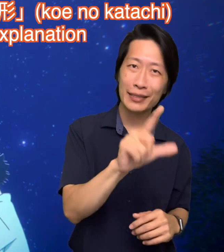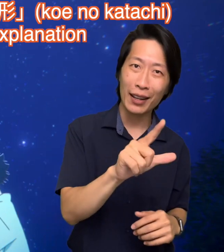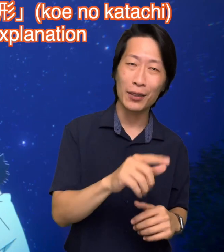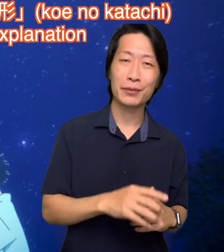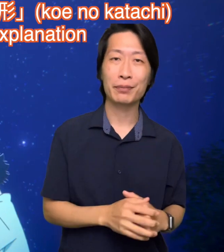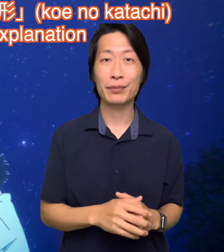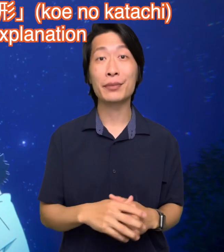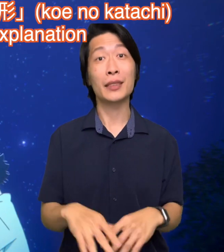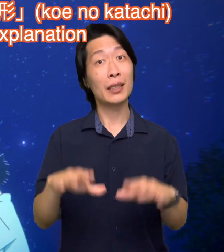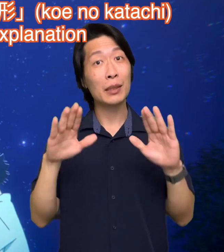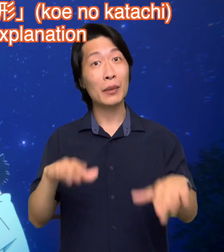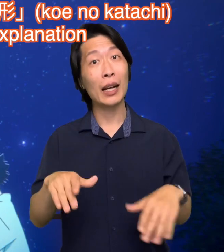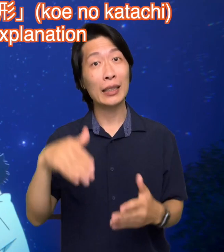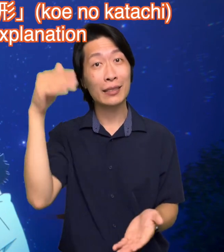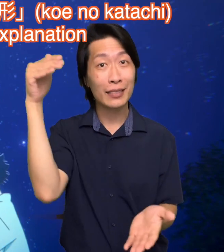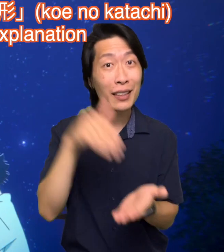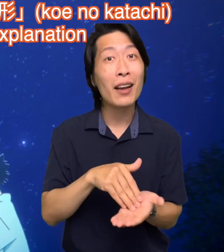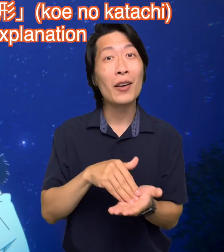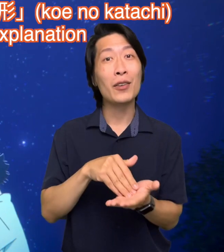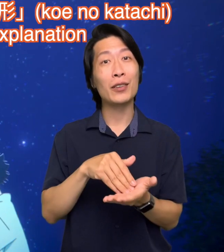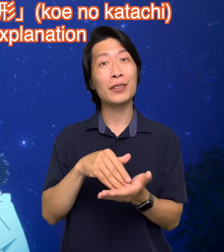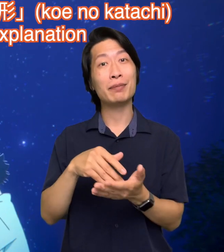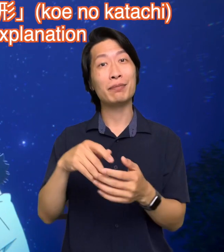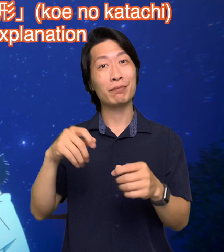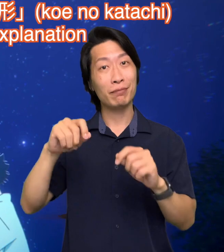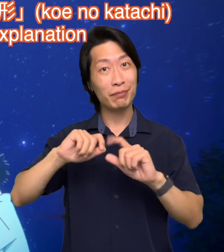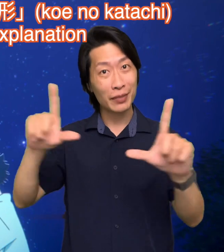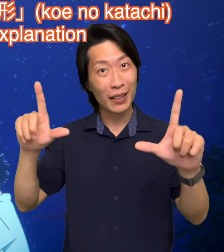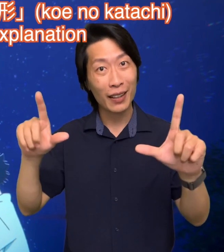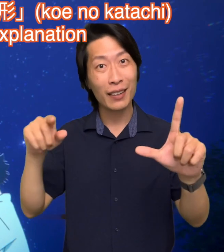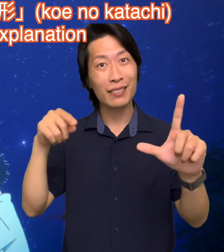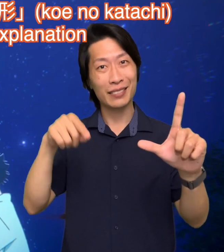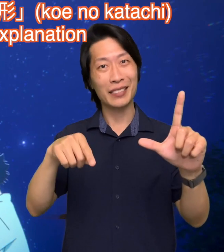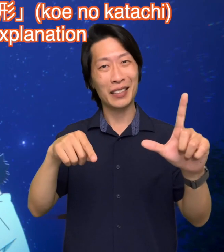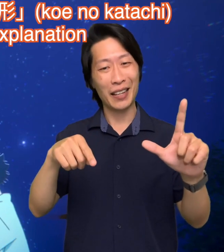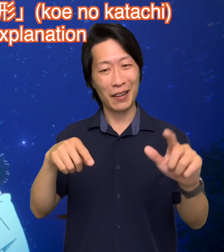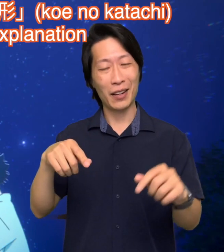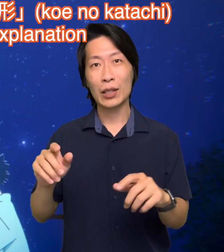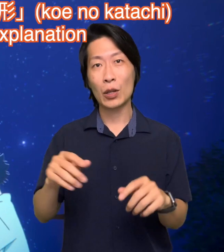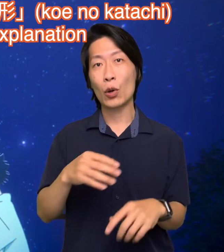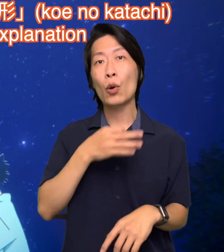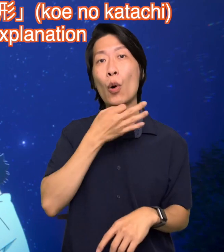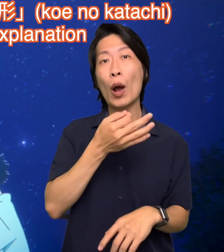understand what they are signing and compare that to ASL.